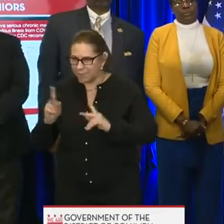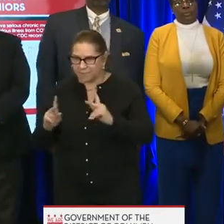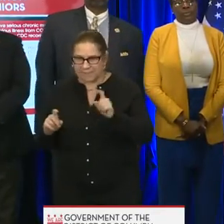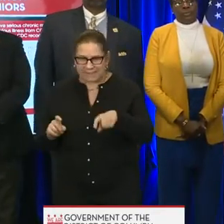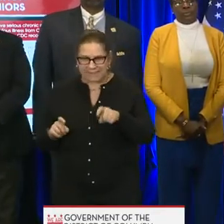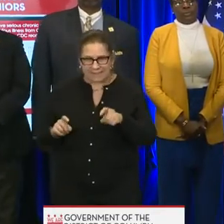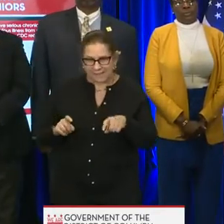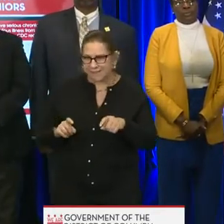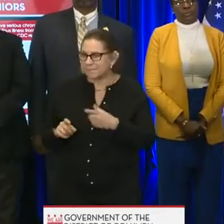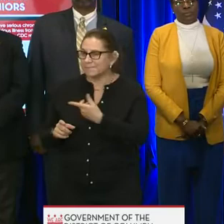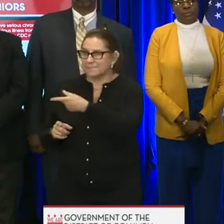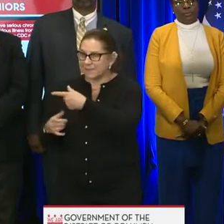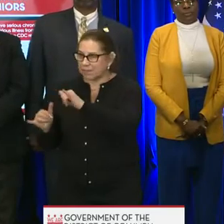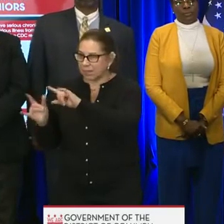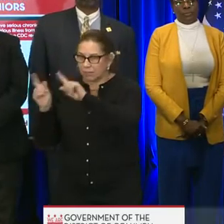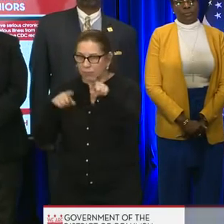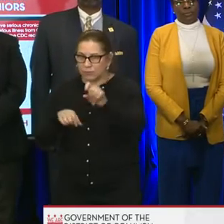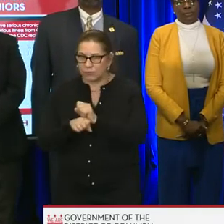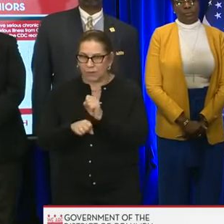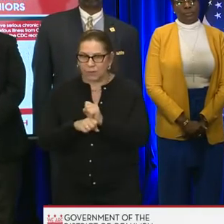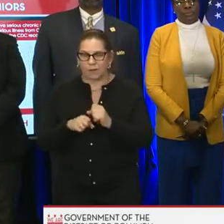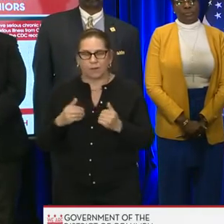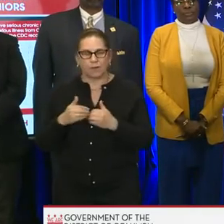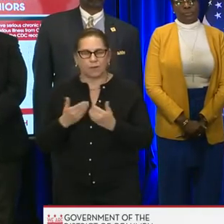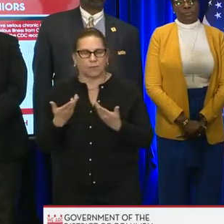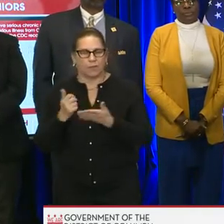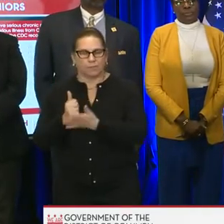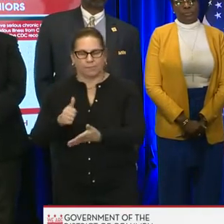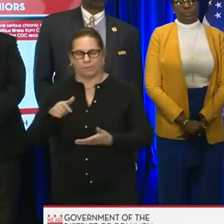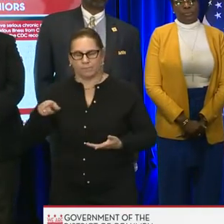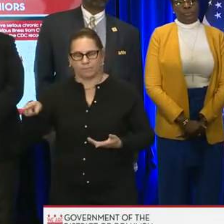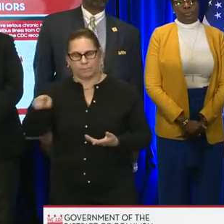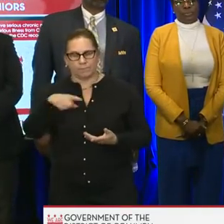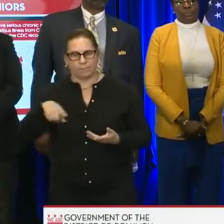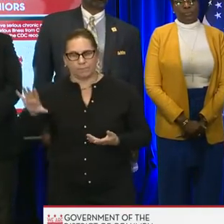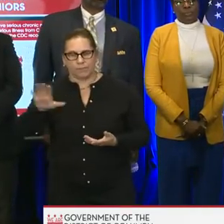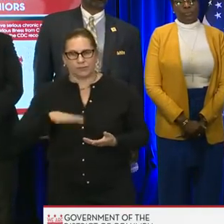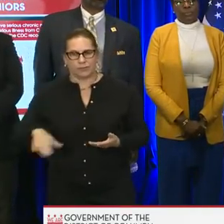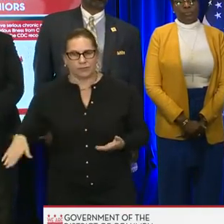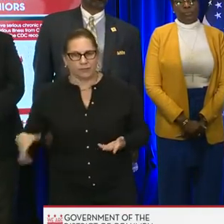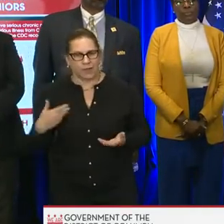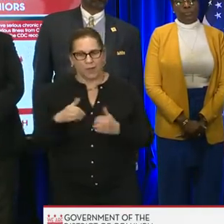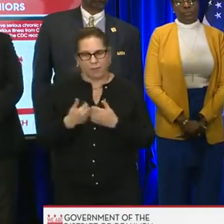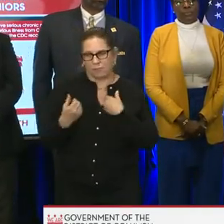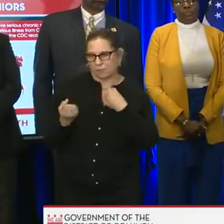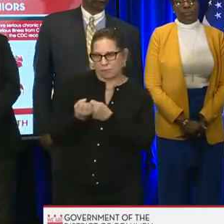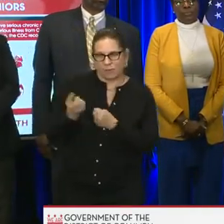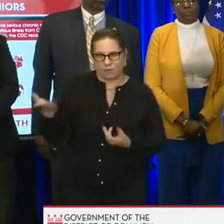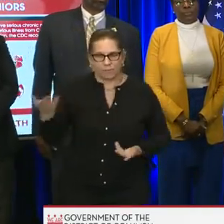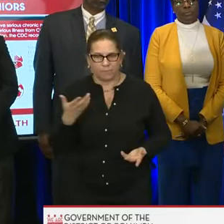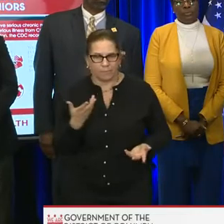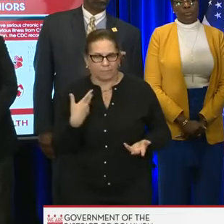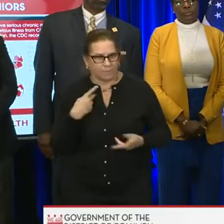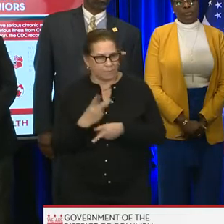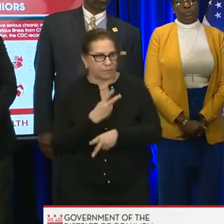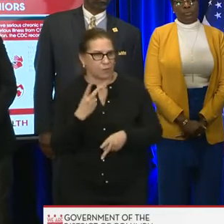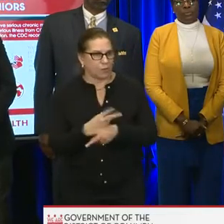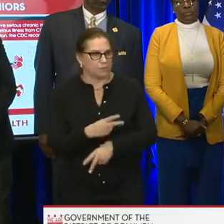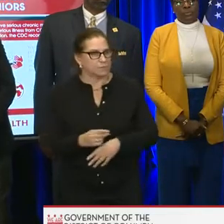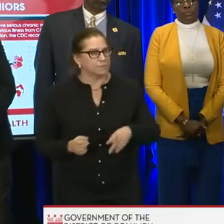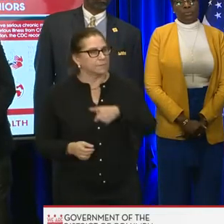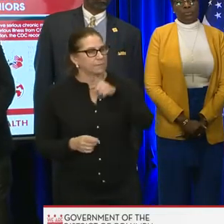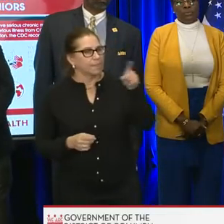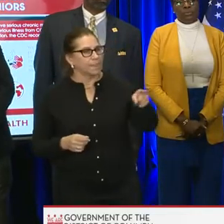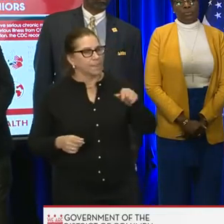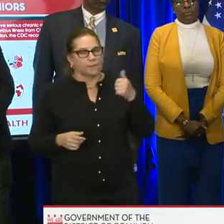and how we can help providers think through it. Yes. So every doctor in the city will have the ability to send